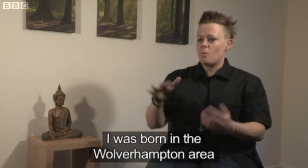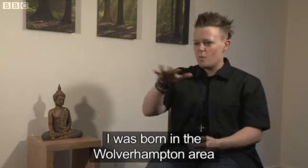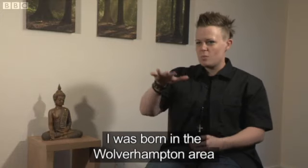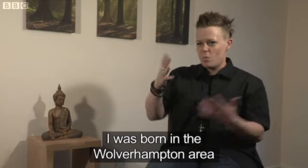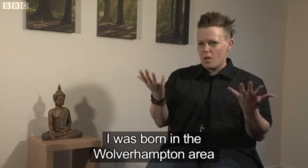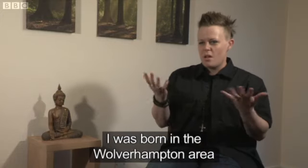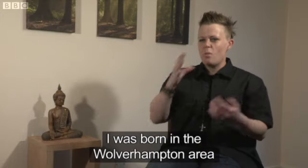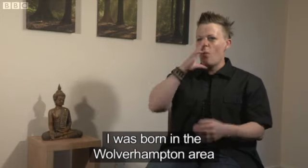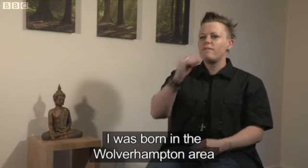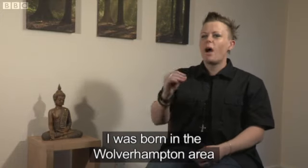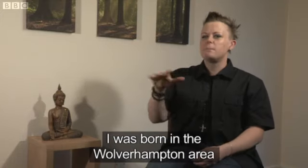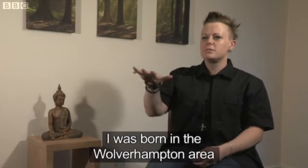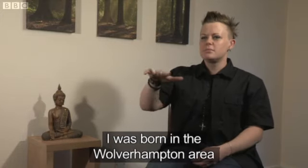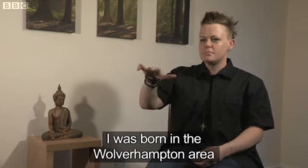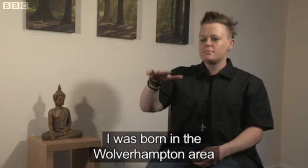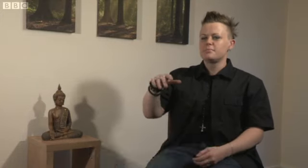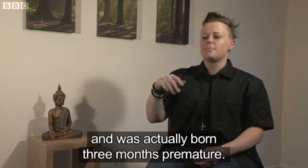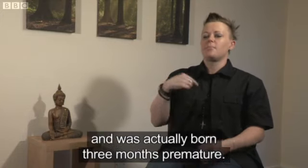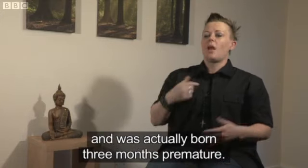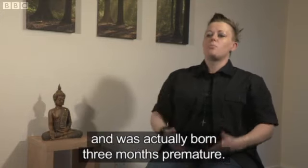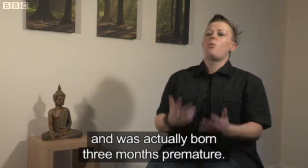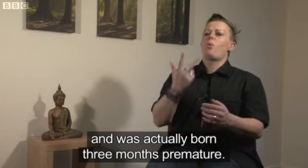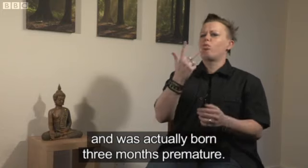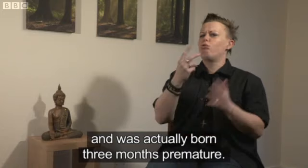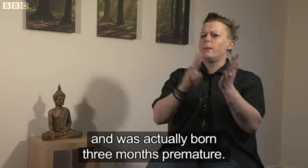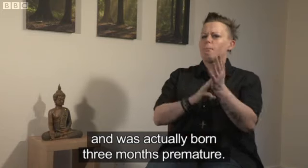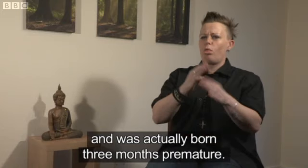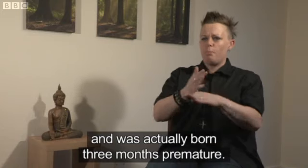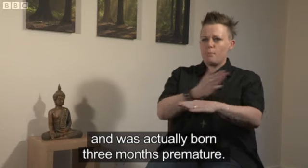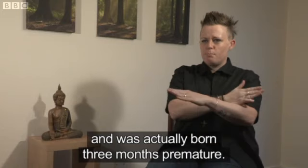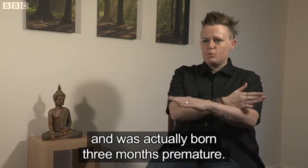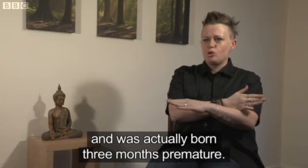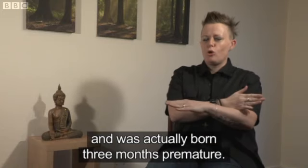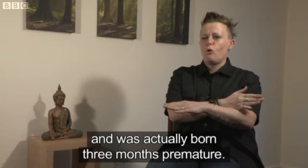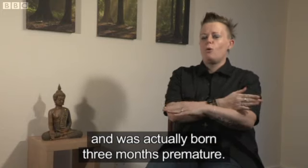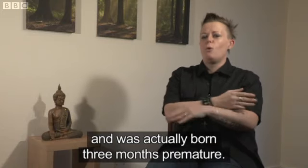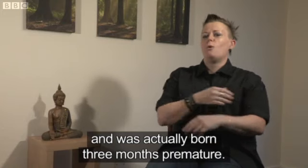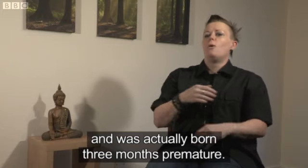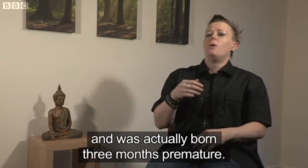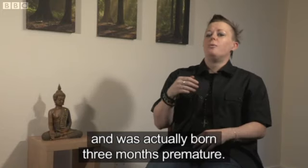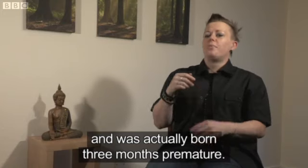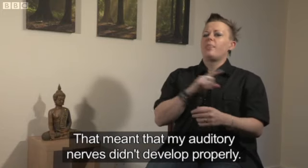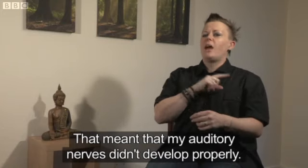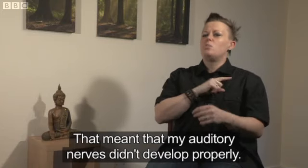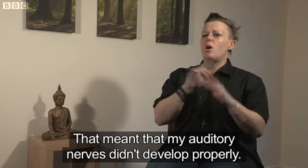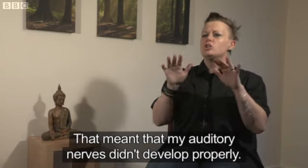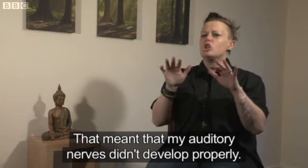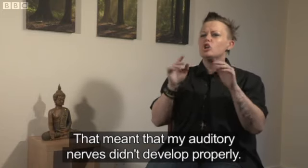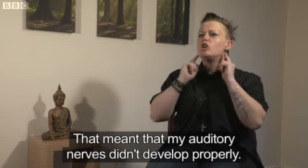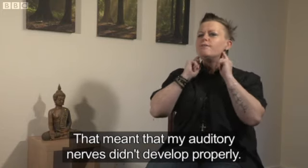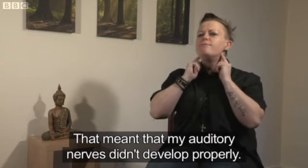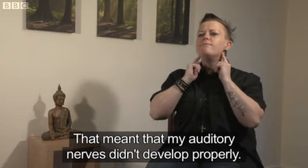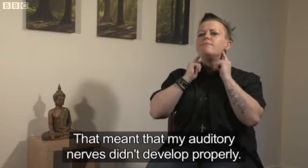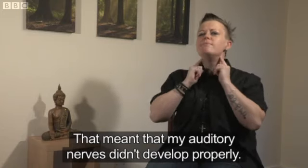I was born in the Wolverhampton area and was actually born 3 months premature, and that meant my auditory